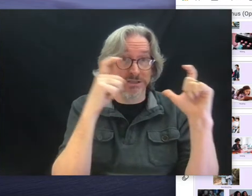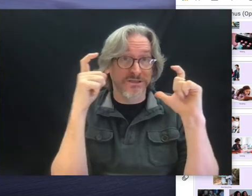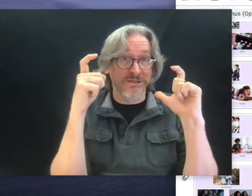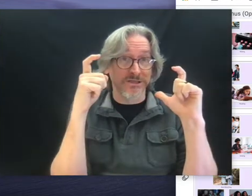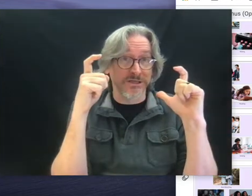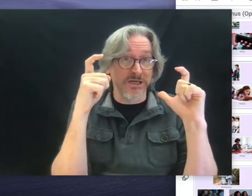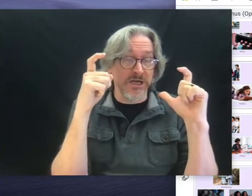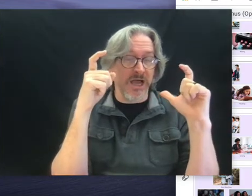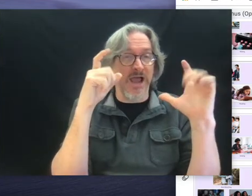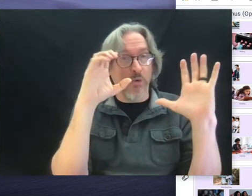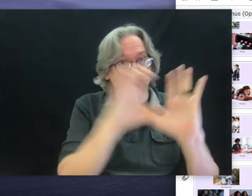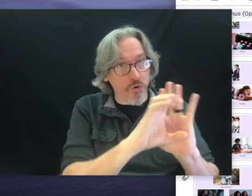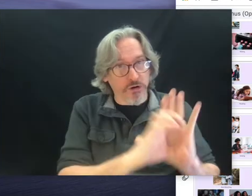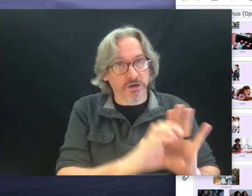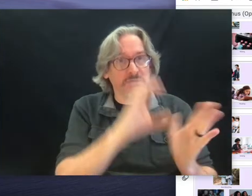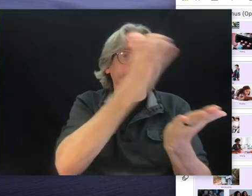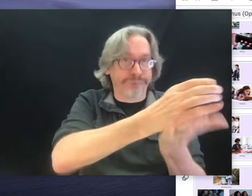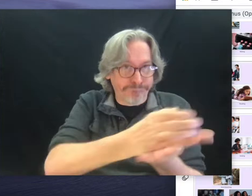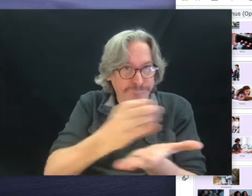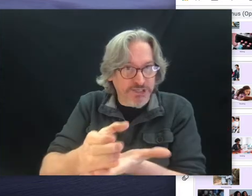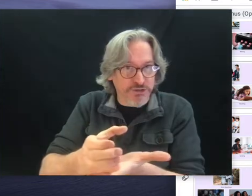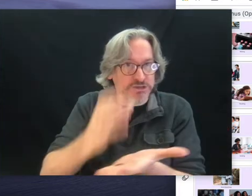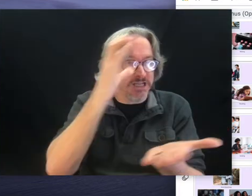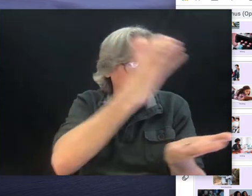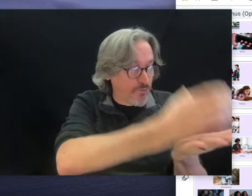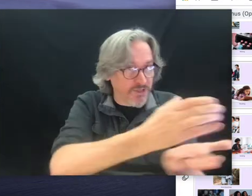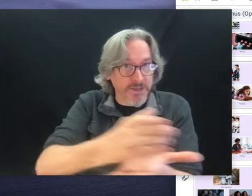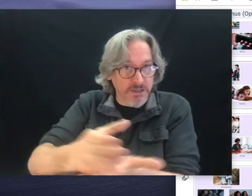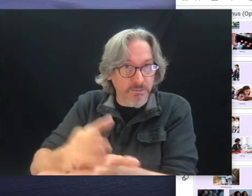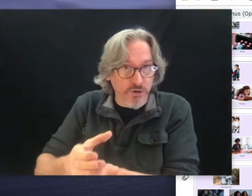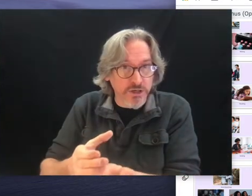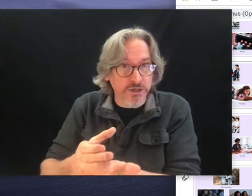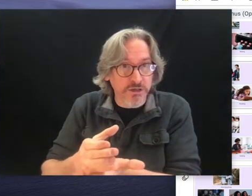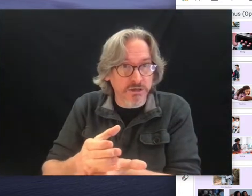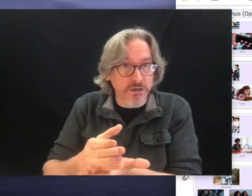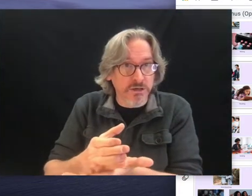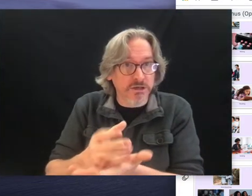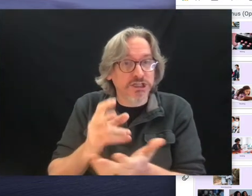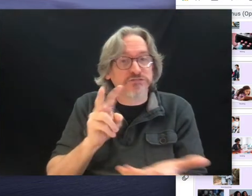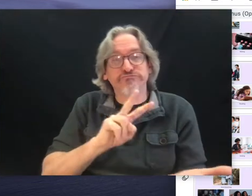pictures or pictures, like you put them in the book